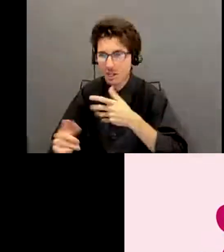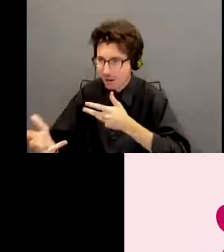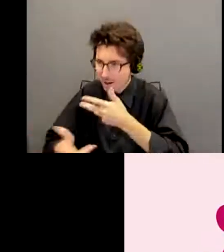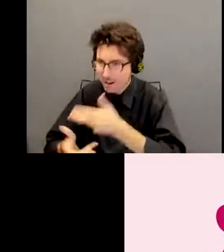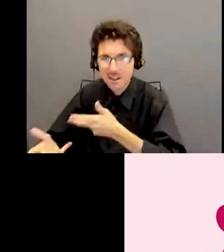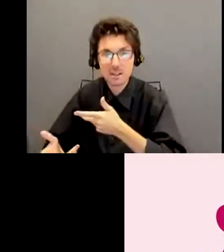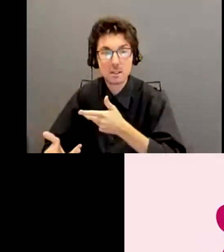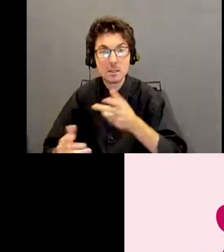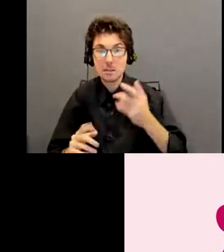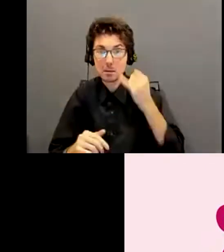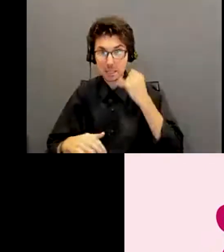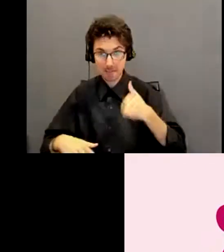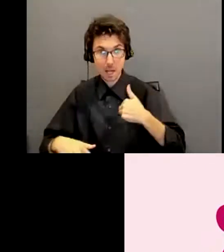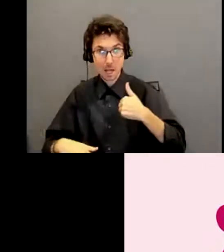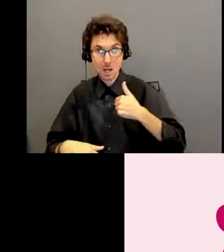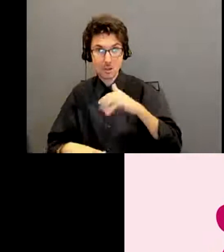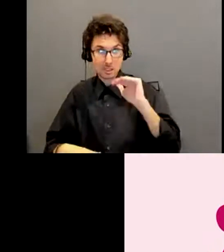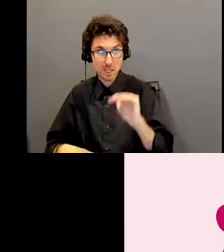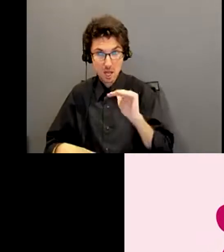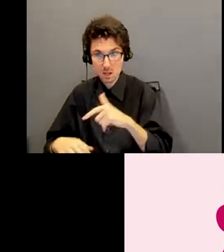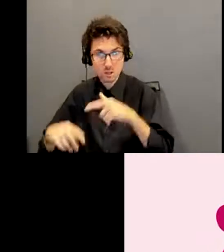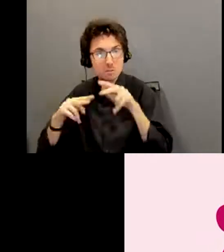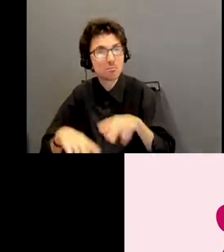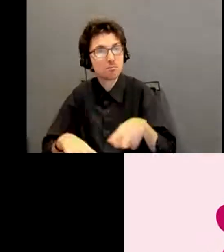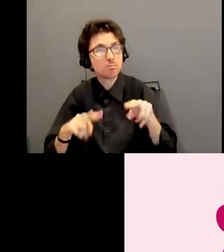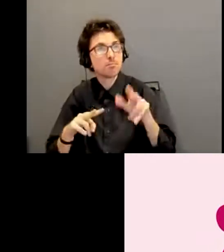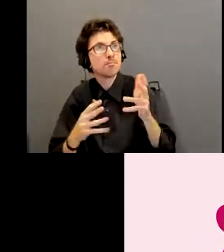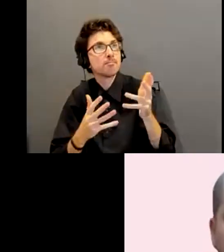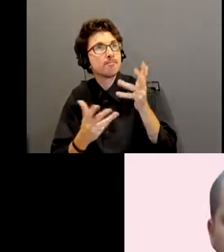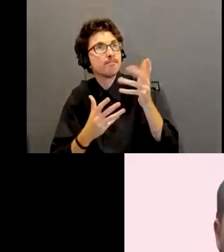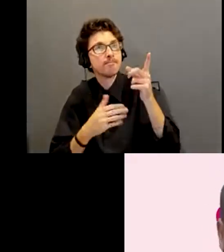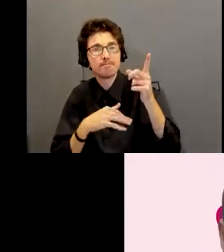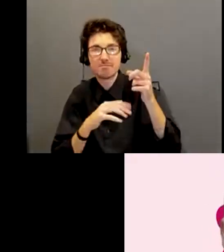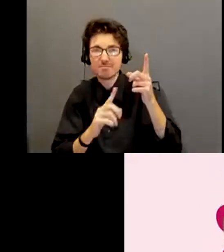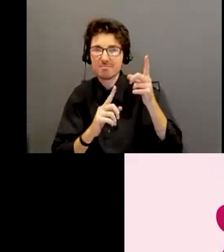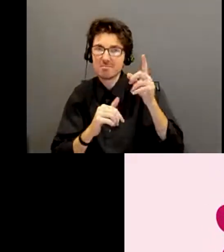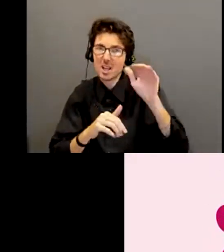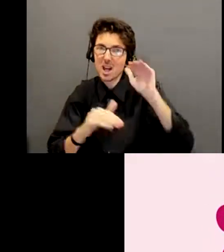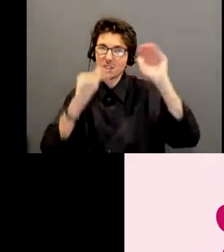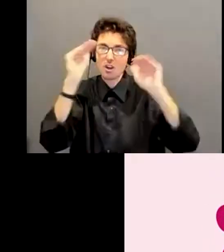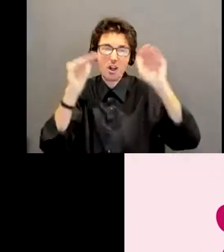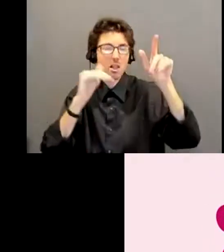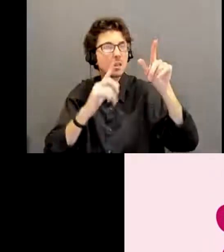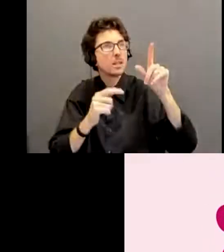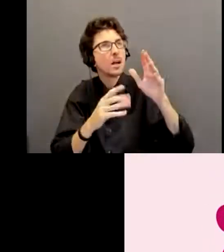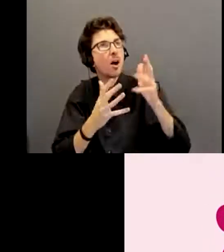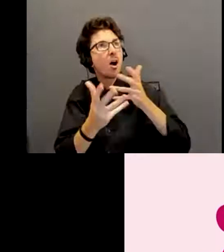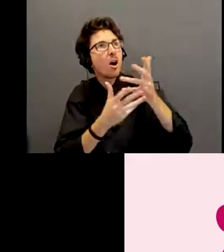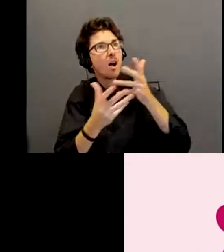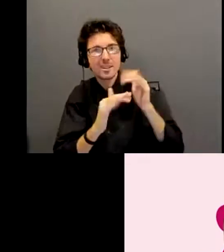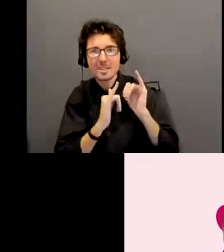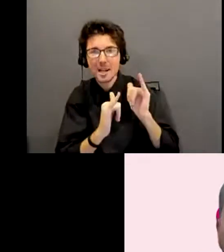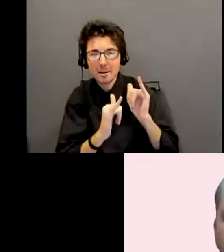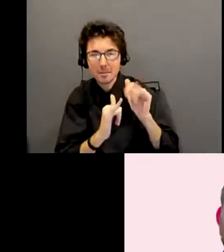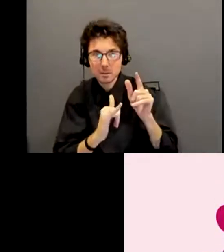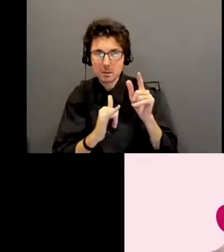Here is a better version of yours when you grow up. And I think it's not for me only. I